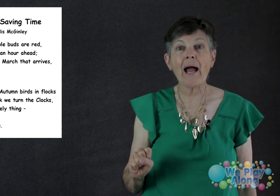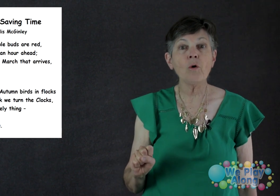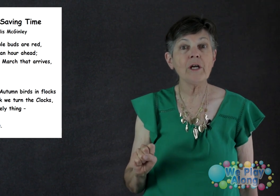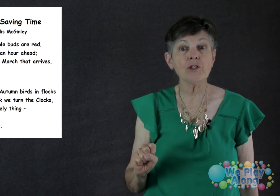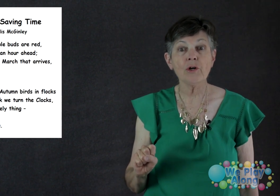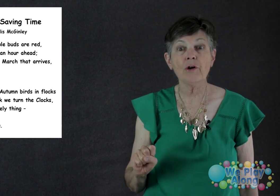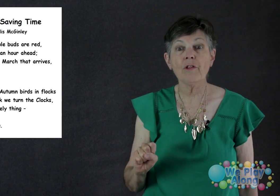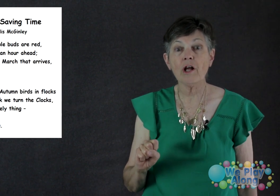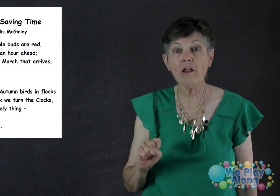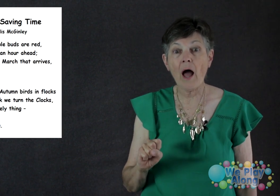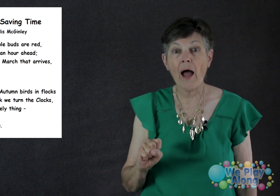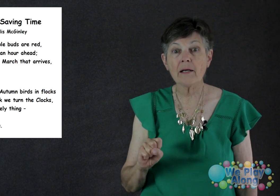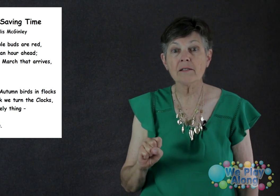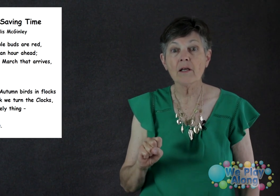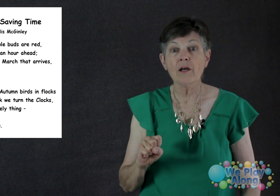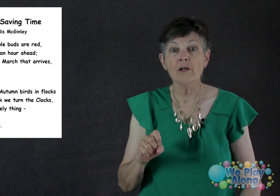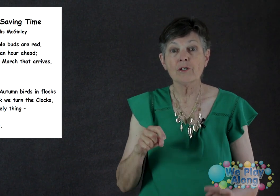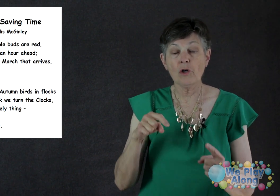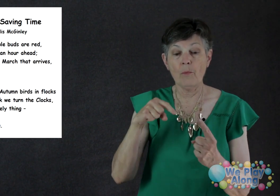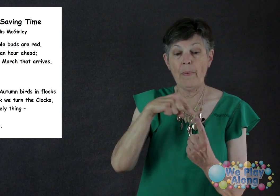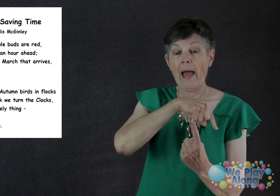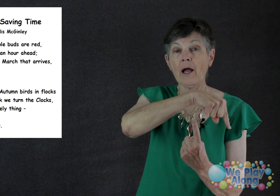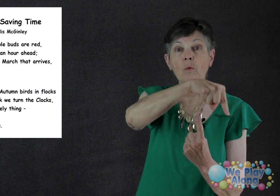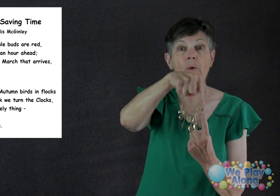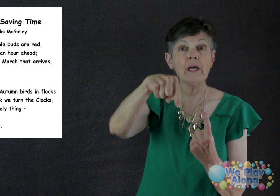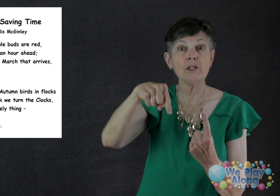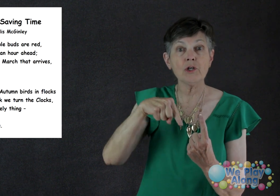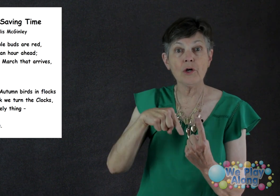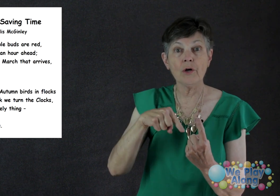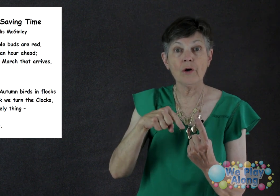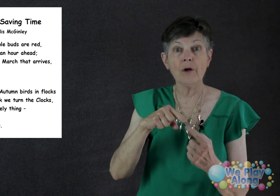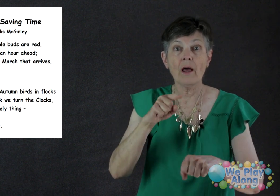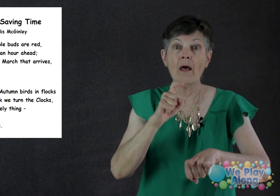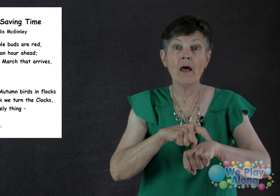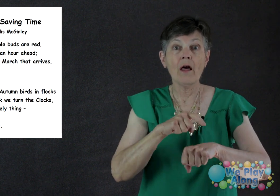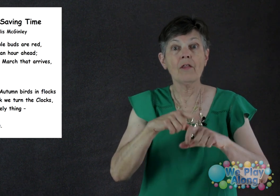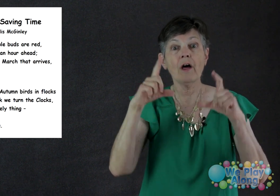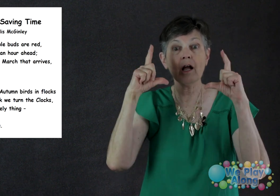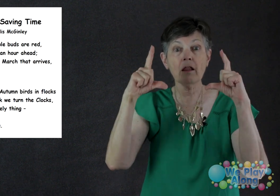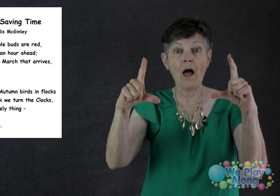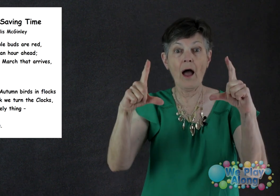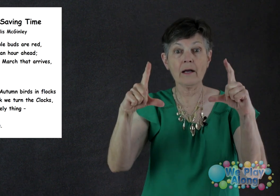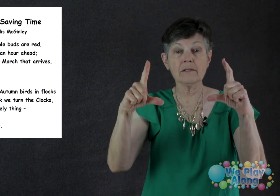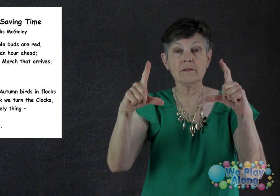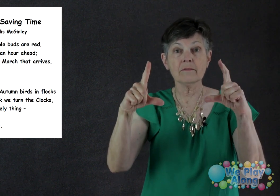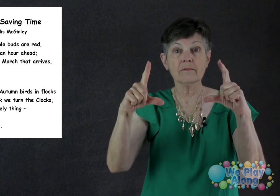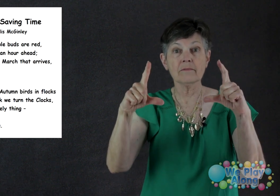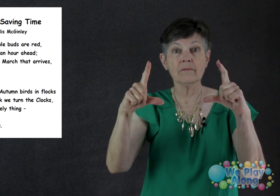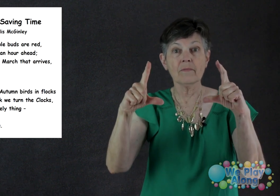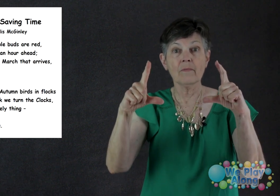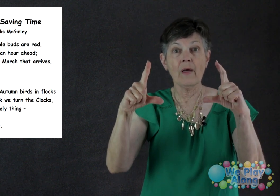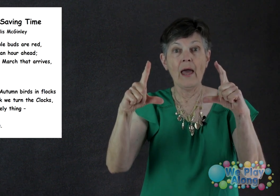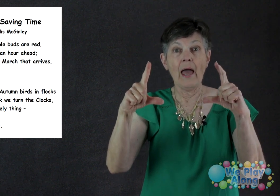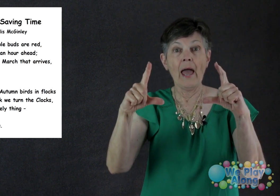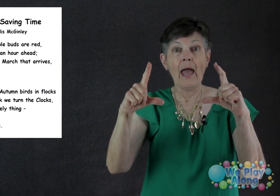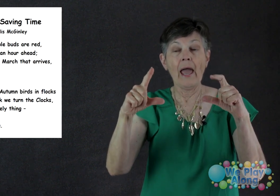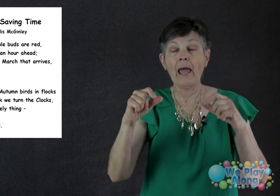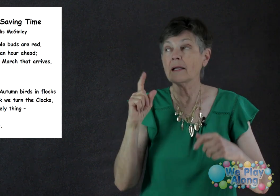Back we turn the clocks. So back we turn the clocks. And